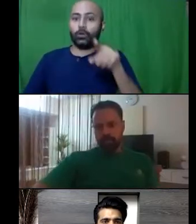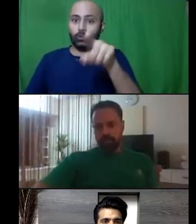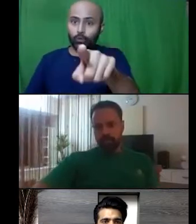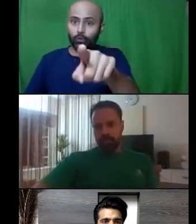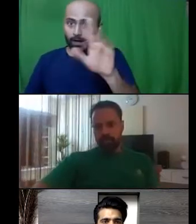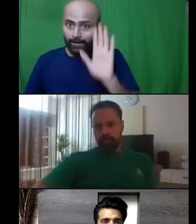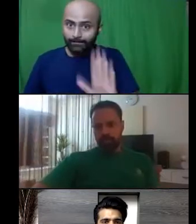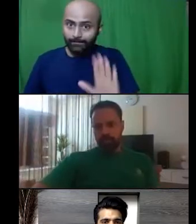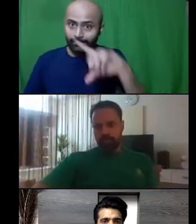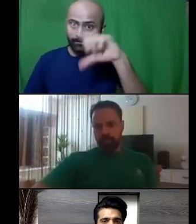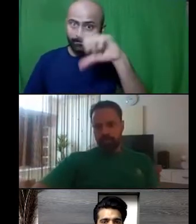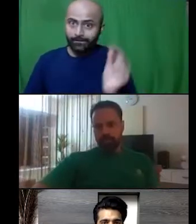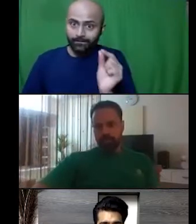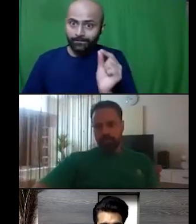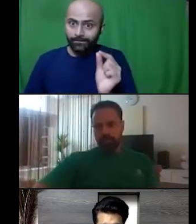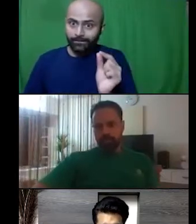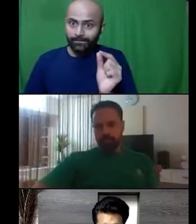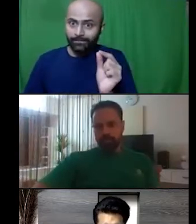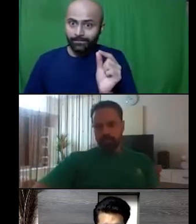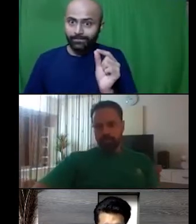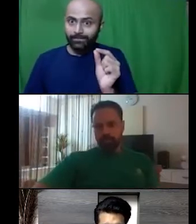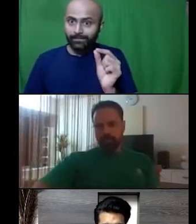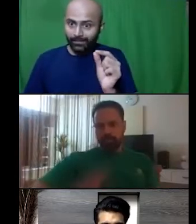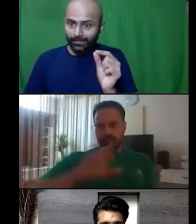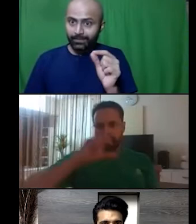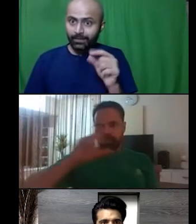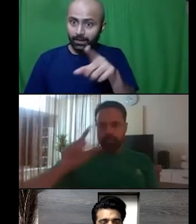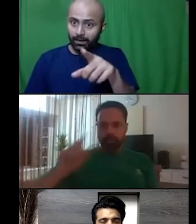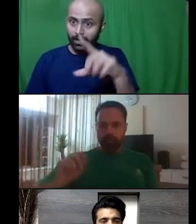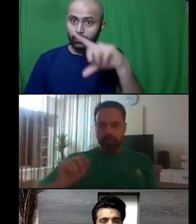for have, this is the sign. You have WhatsApp.